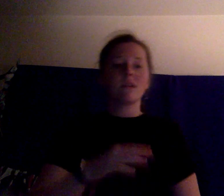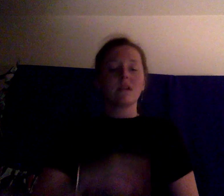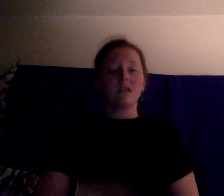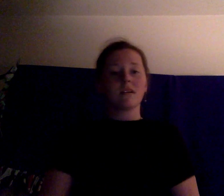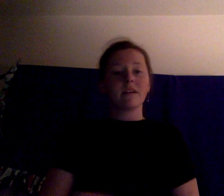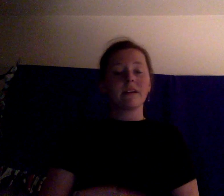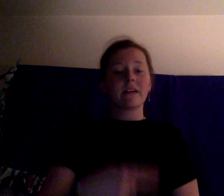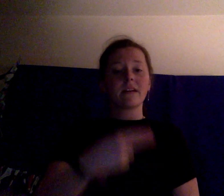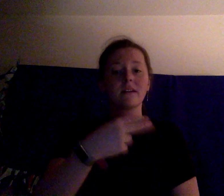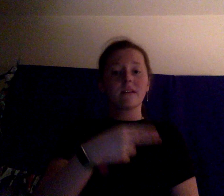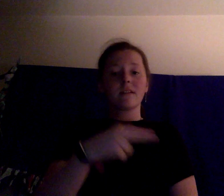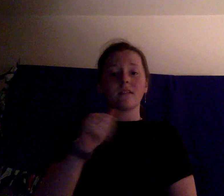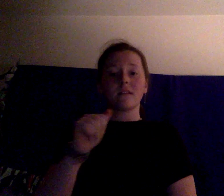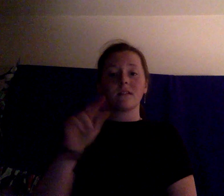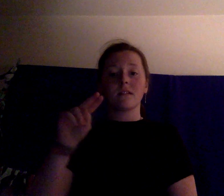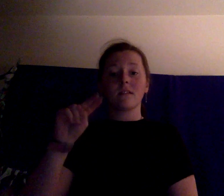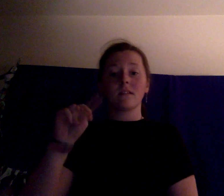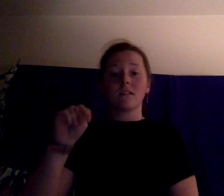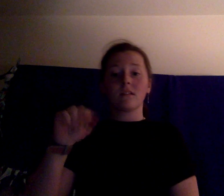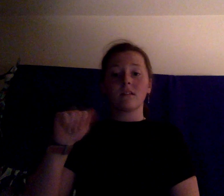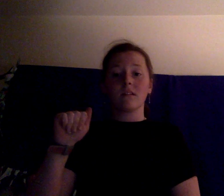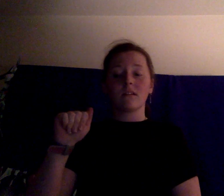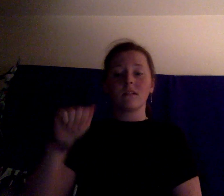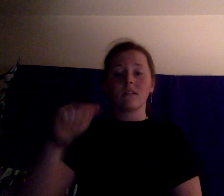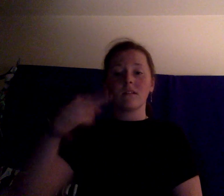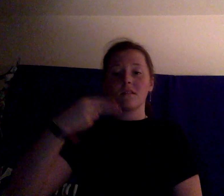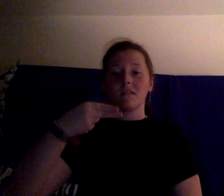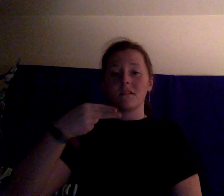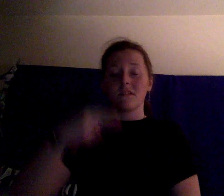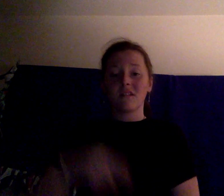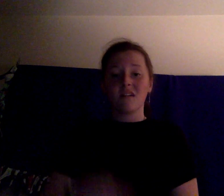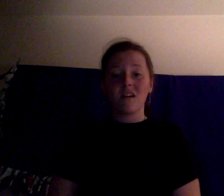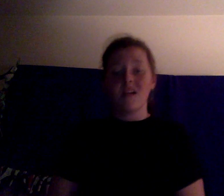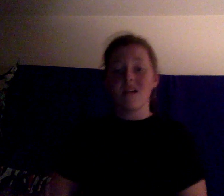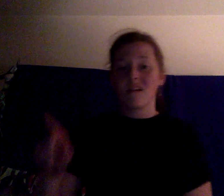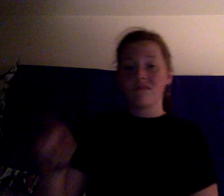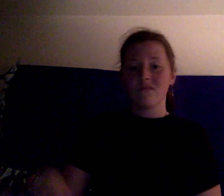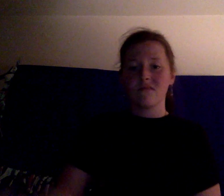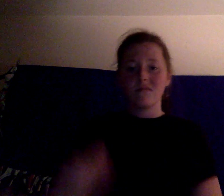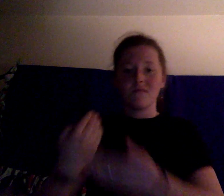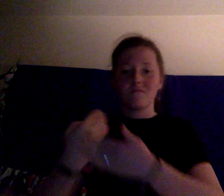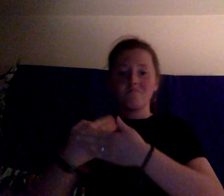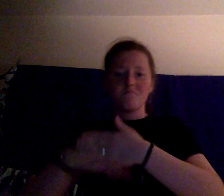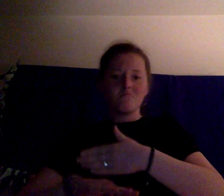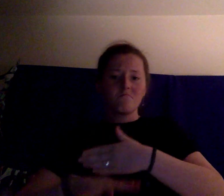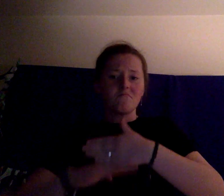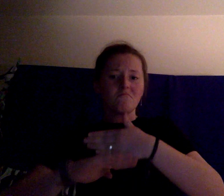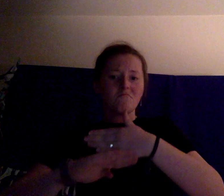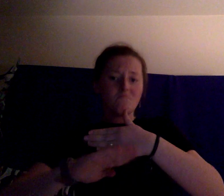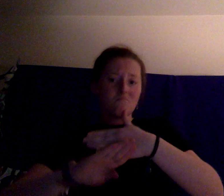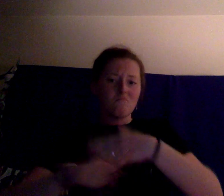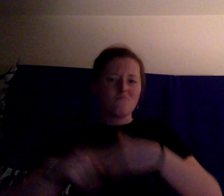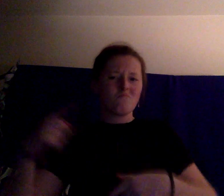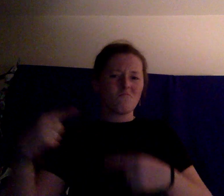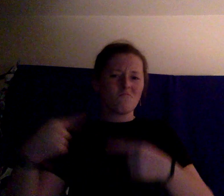He then took a long break from racing to focus on his family and professional obligations. He's quoted